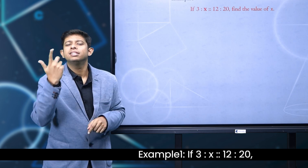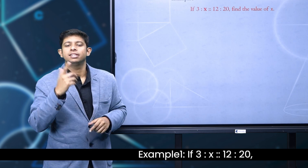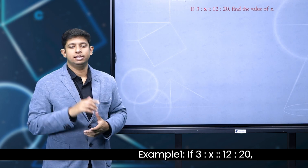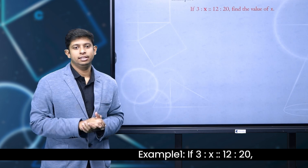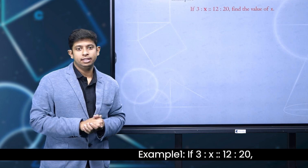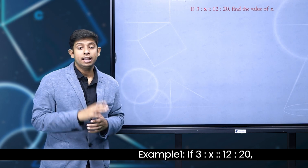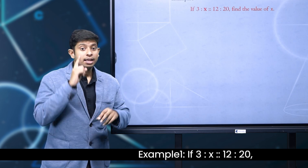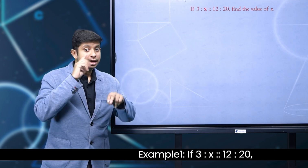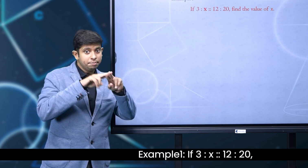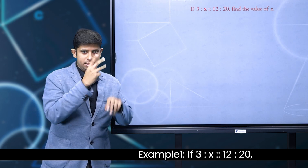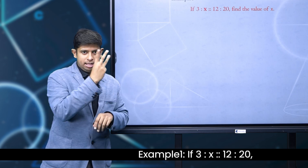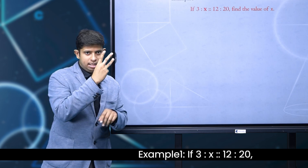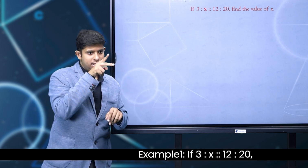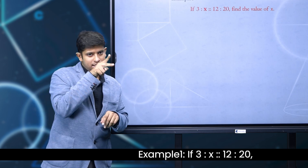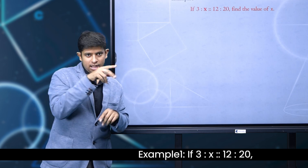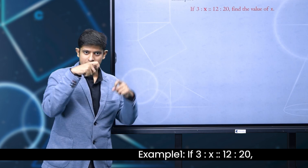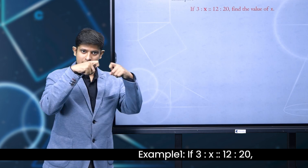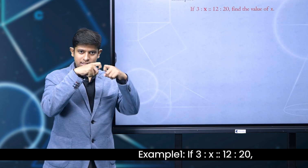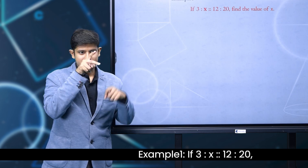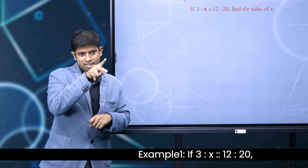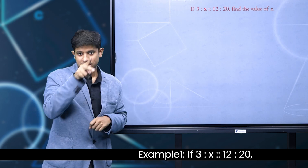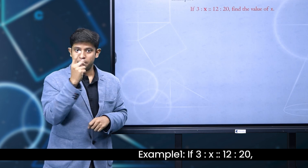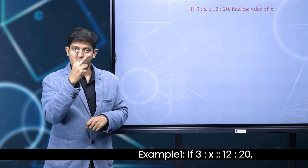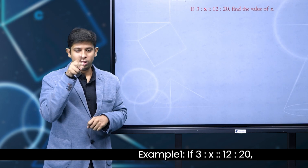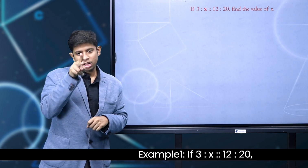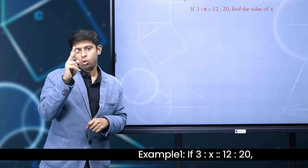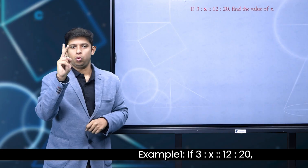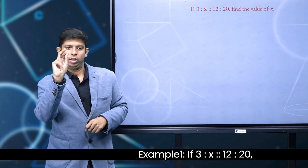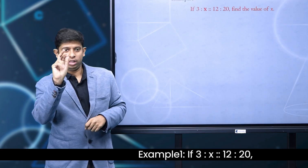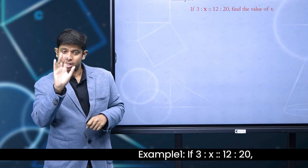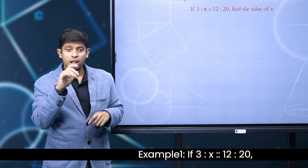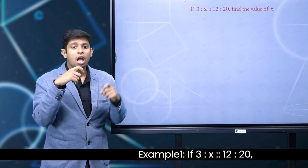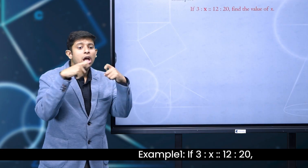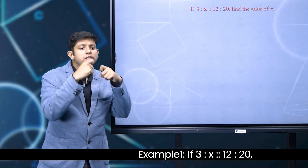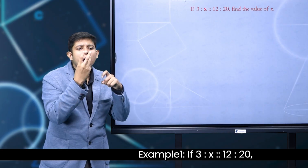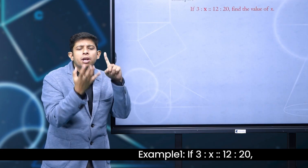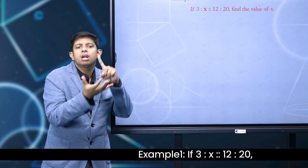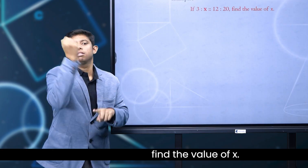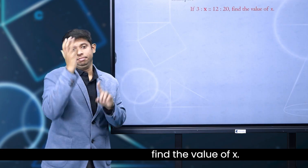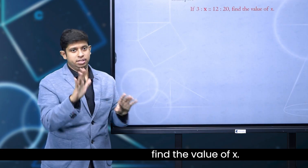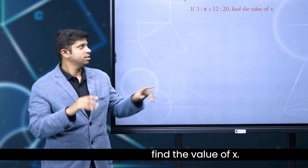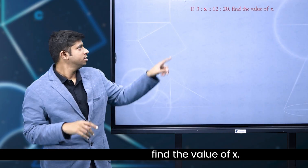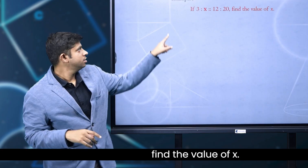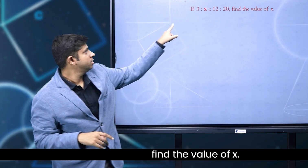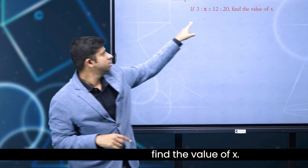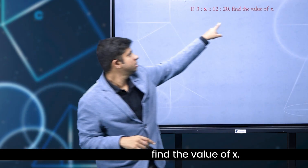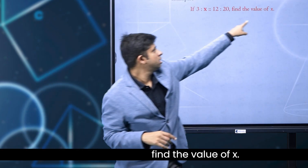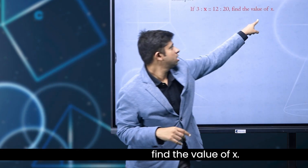Example 1. If 3 is to x is to 12 is to 20, find the value of x.